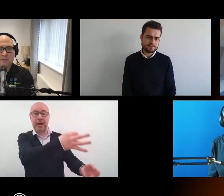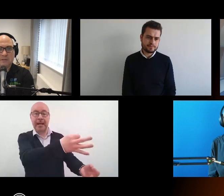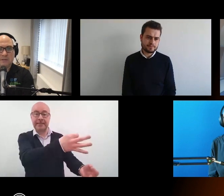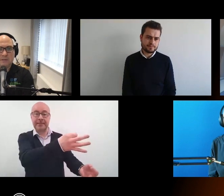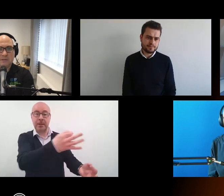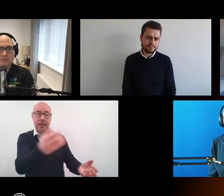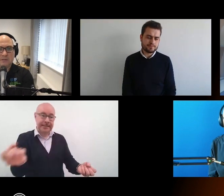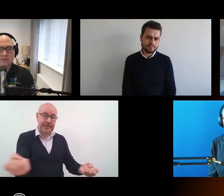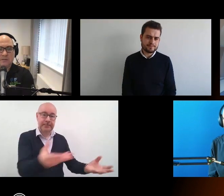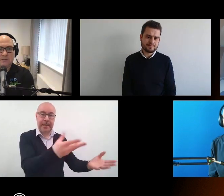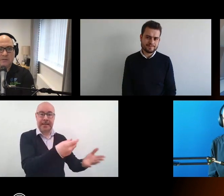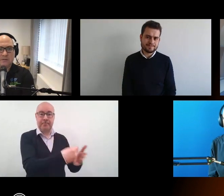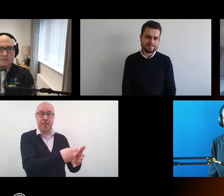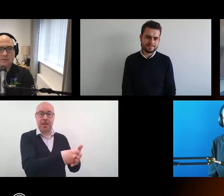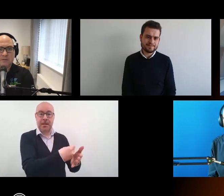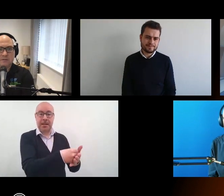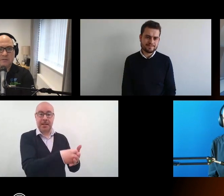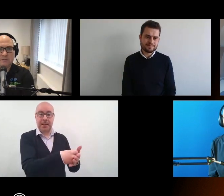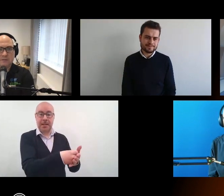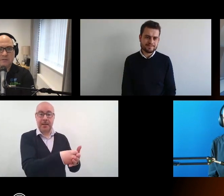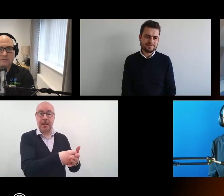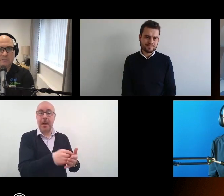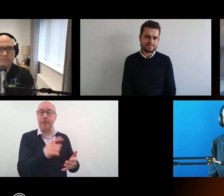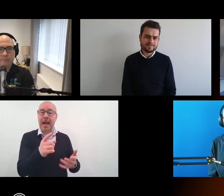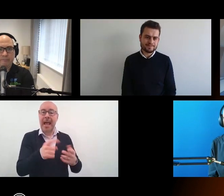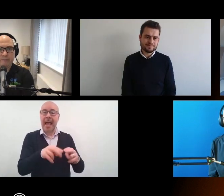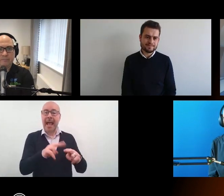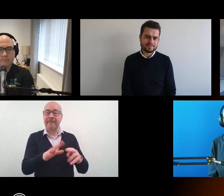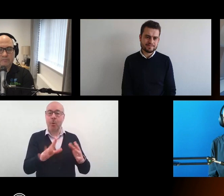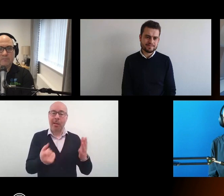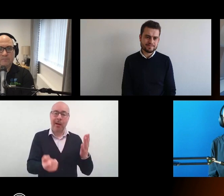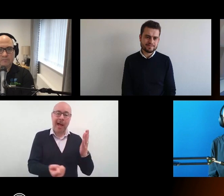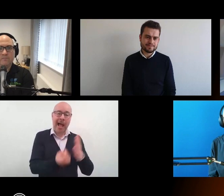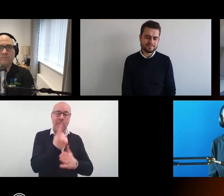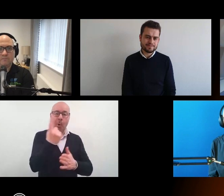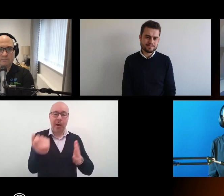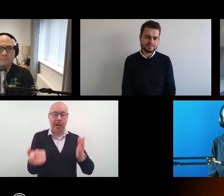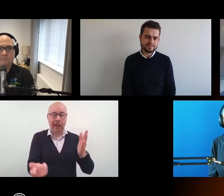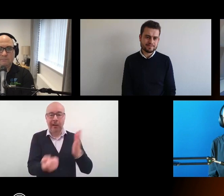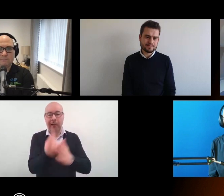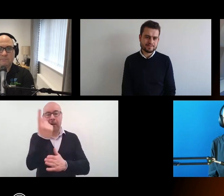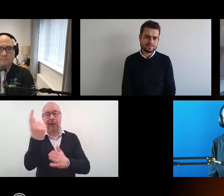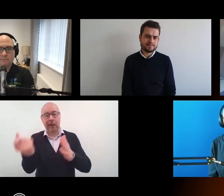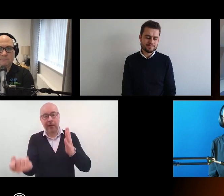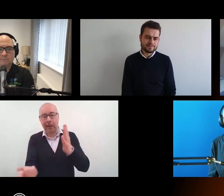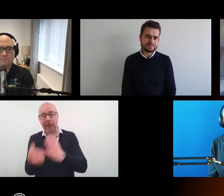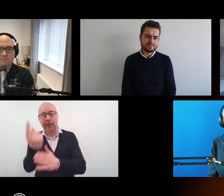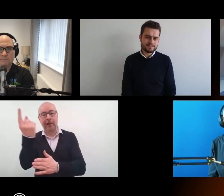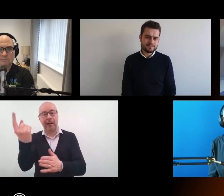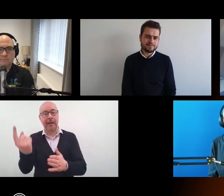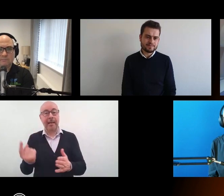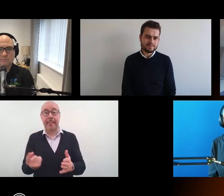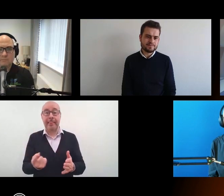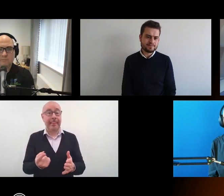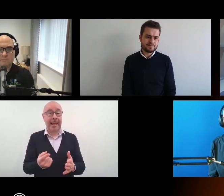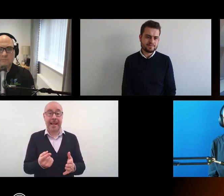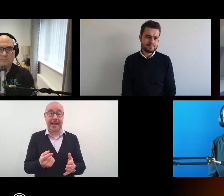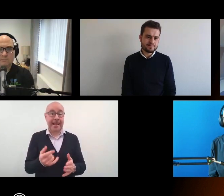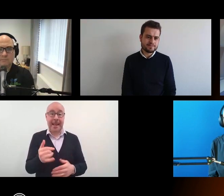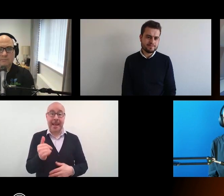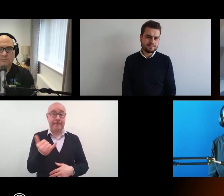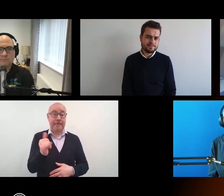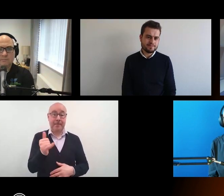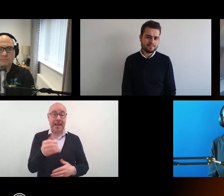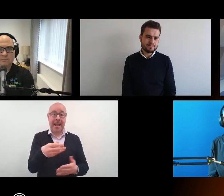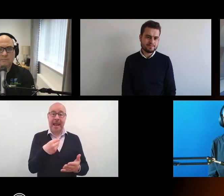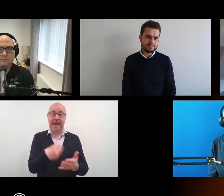money. But if it's only ad hoc, if we only do it in an ad hoc way, then potentially the financial return